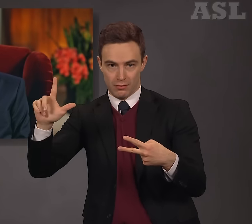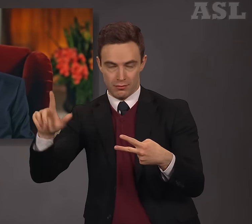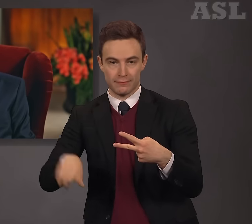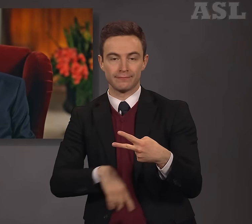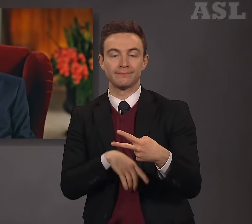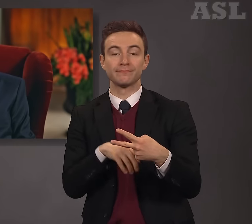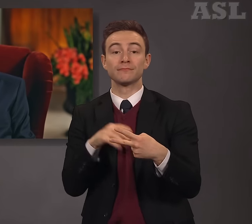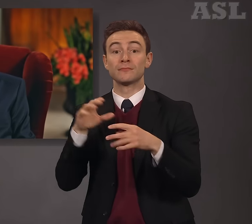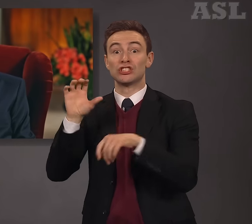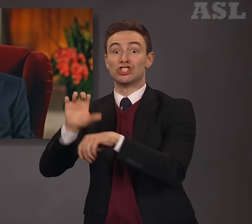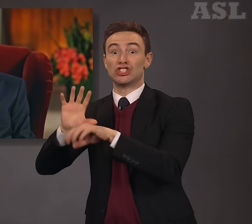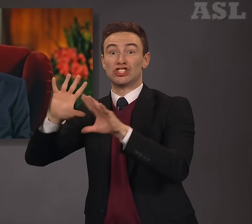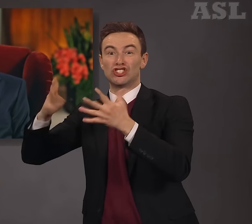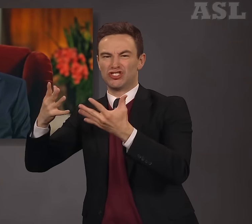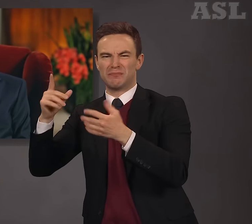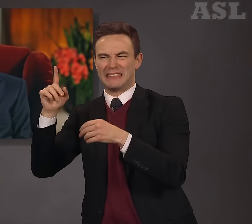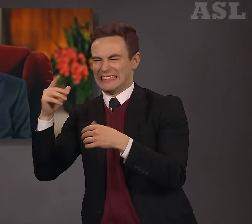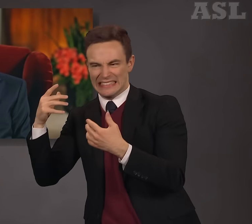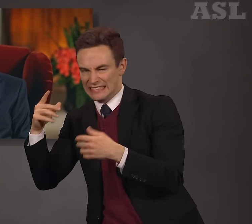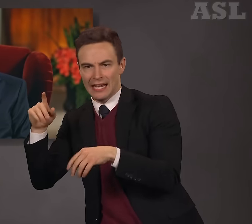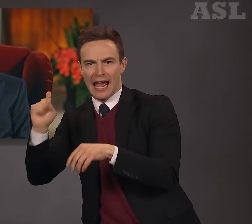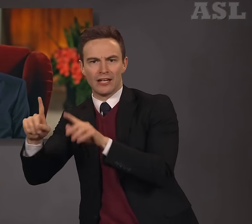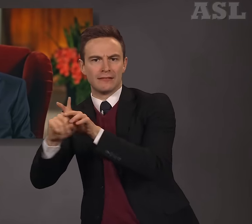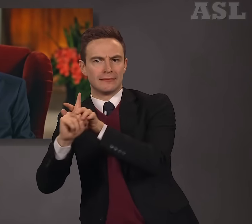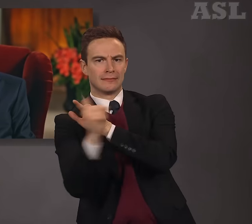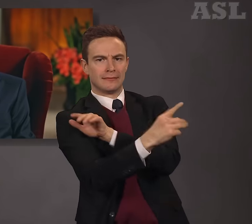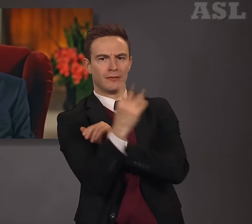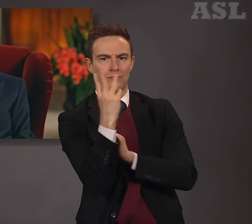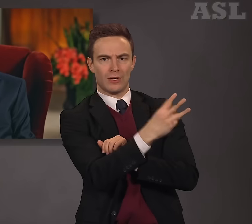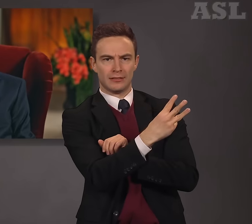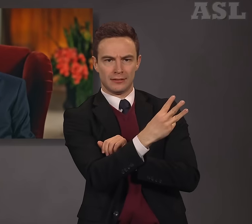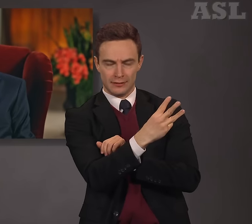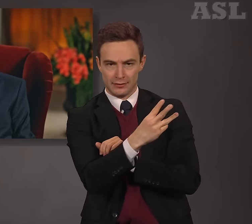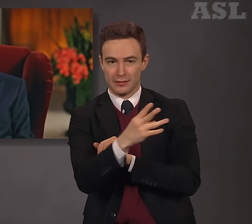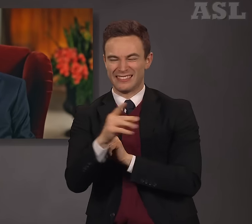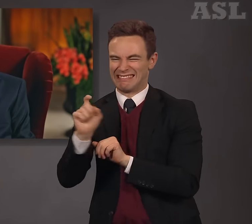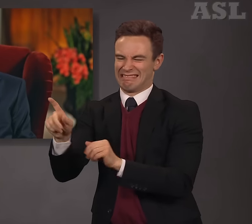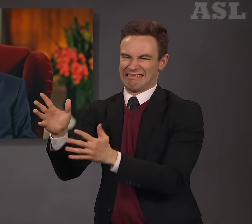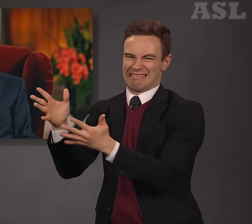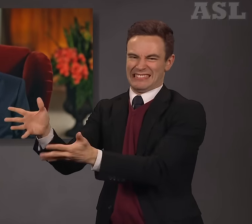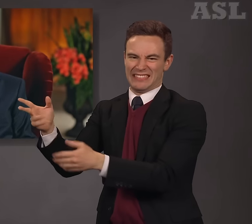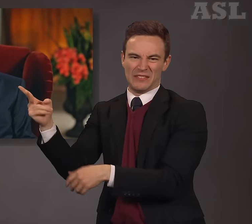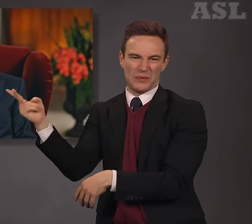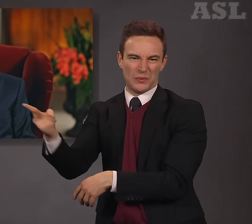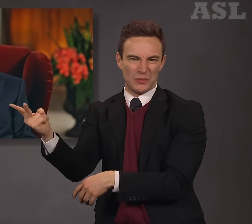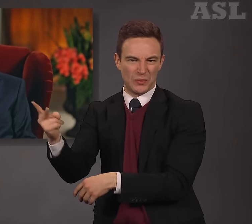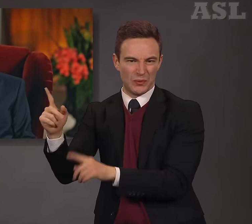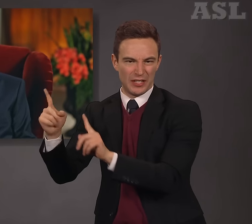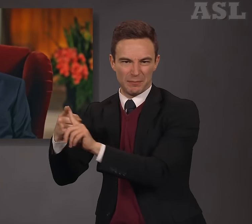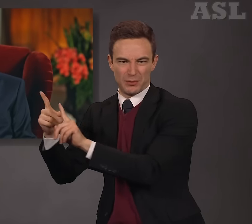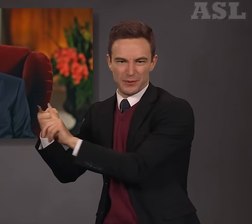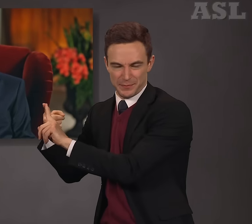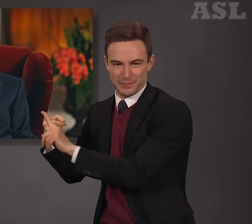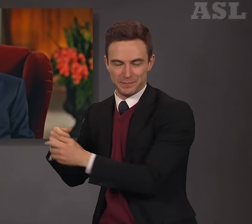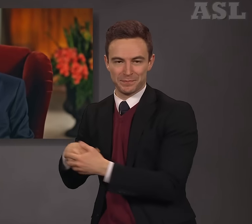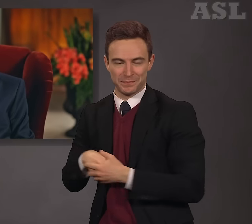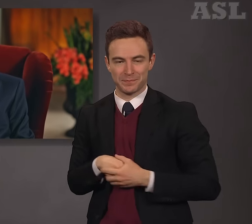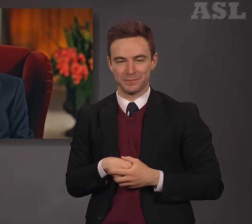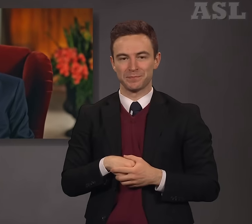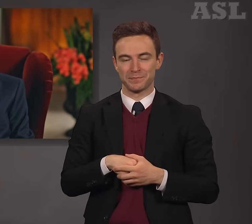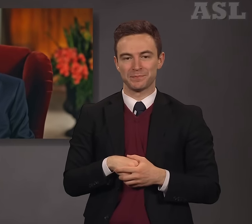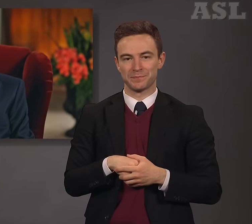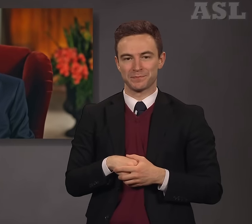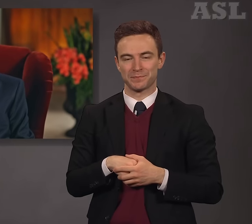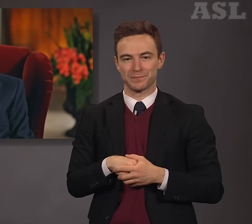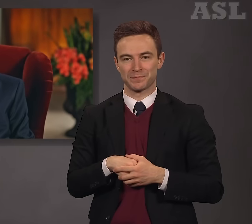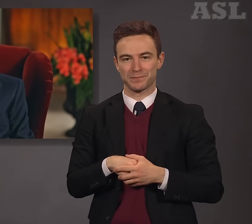As the body of the church moved west, the saints were forced to leave those two temples